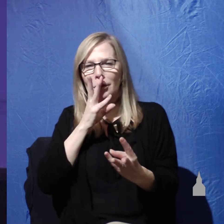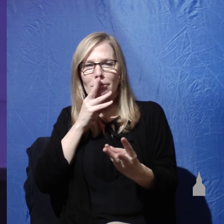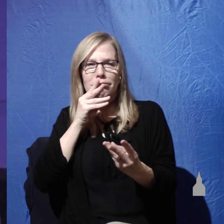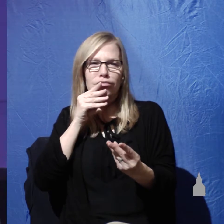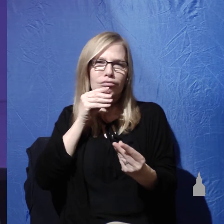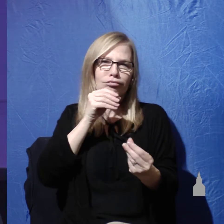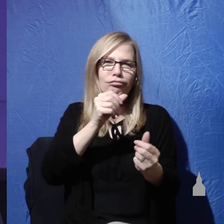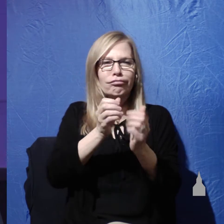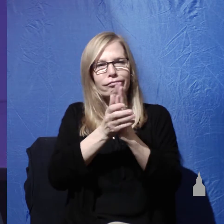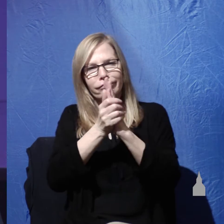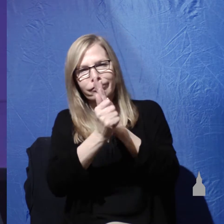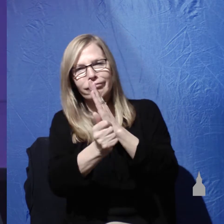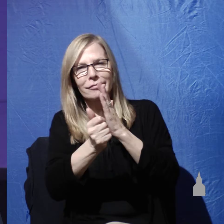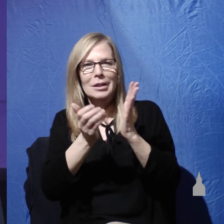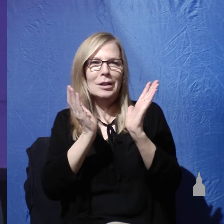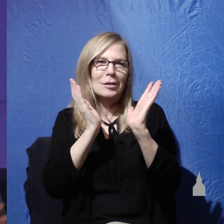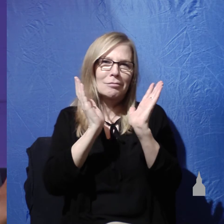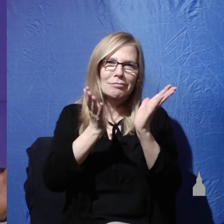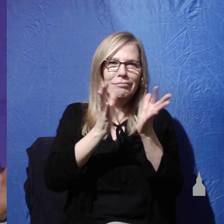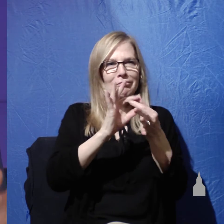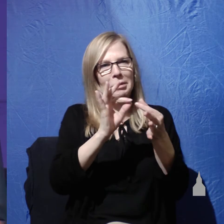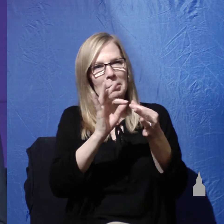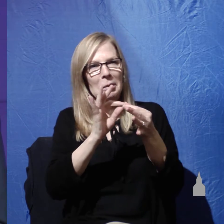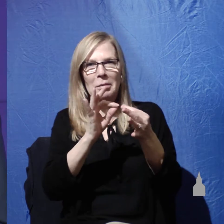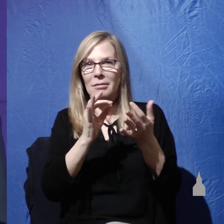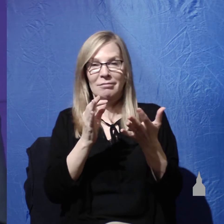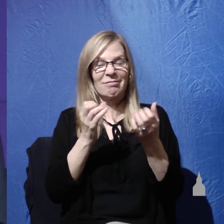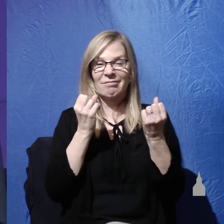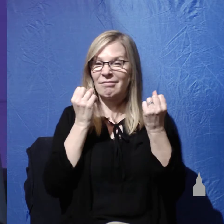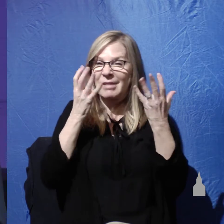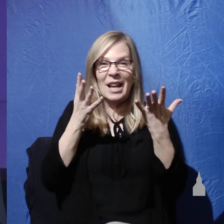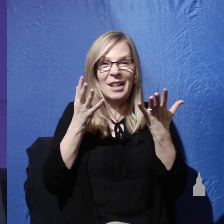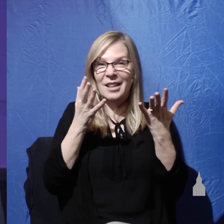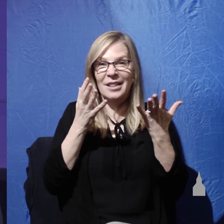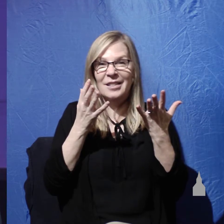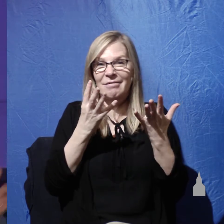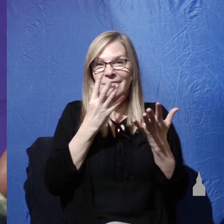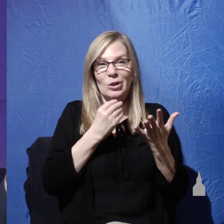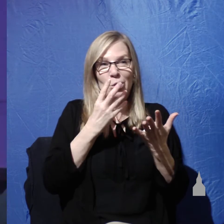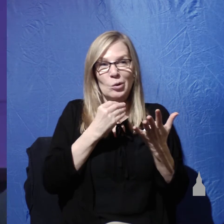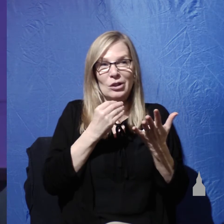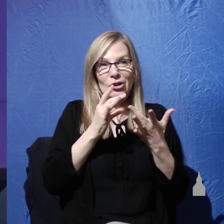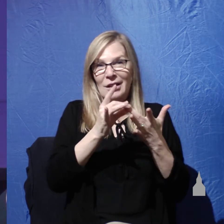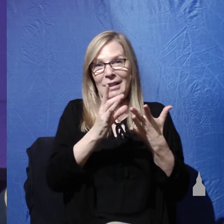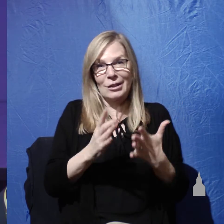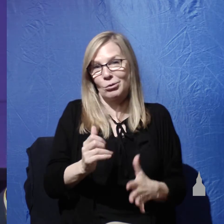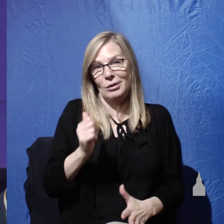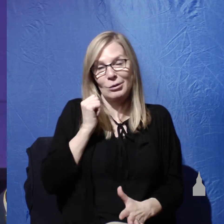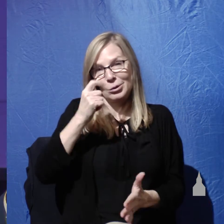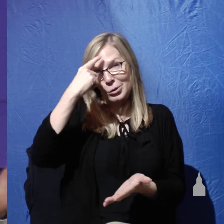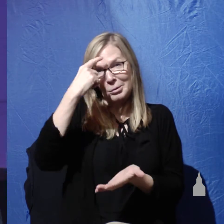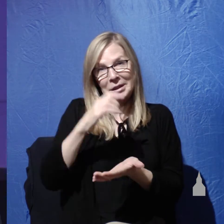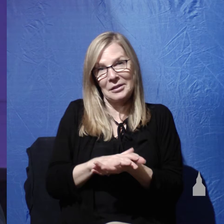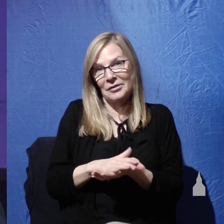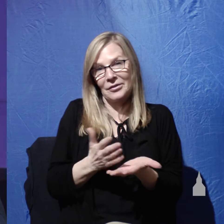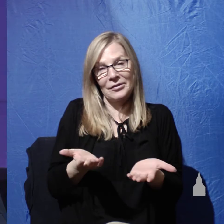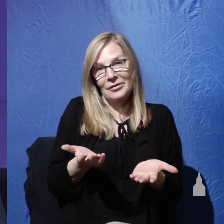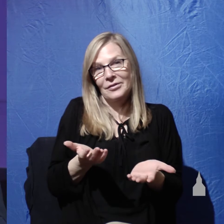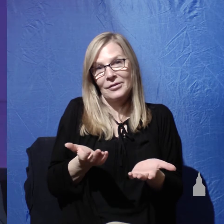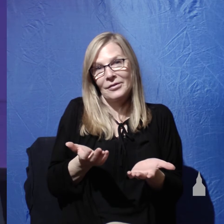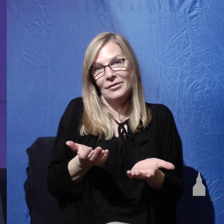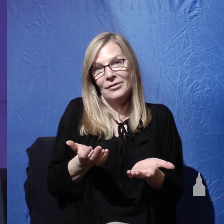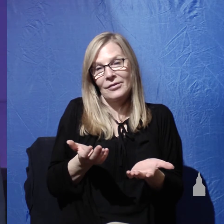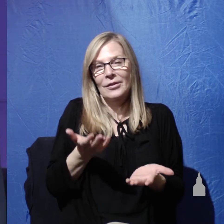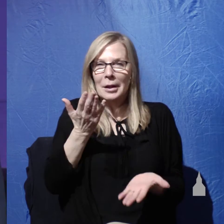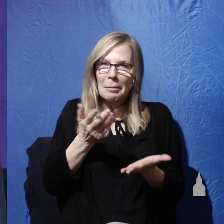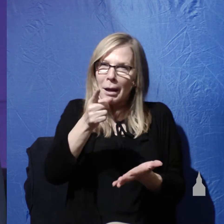for Jesus being the Messiah, many of these Roman Jewish leaders, they refused to believe. Now, at this point,